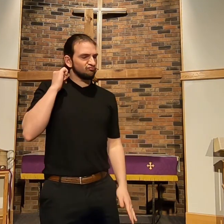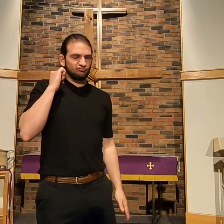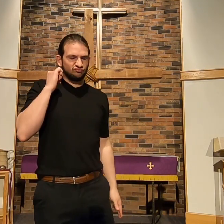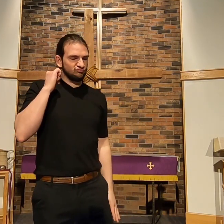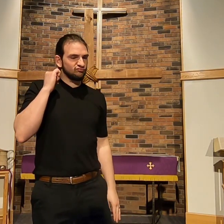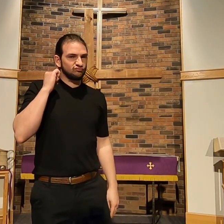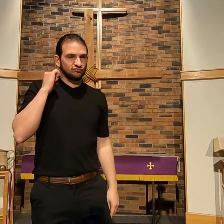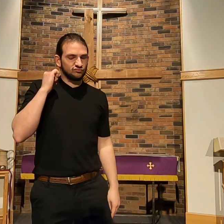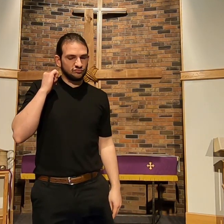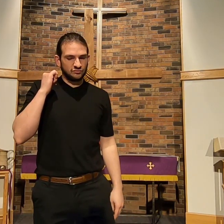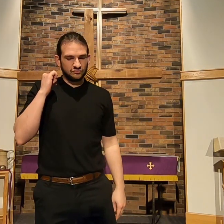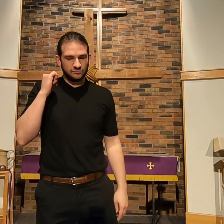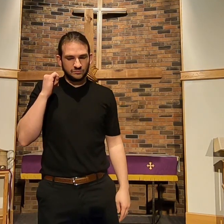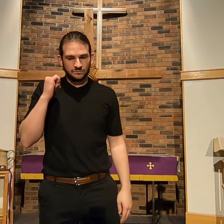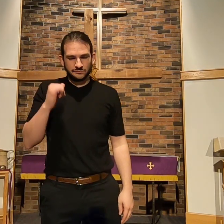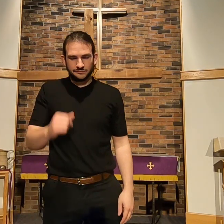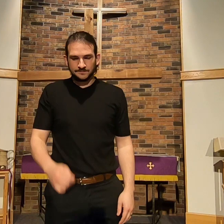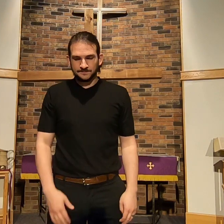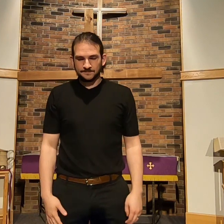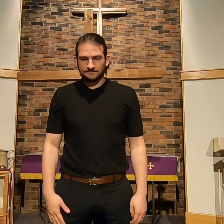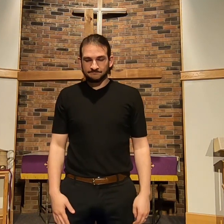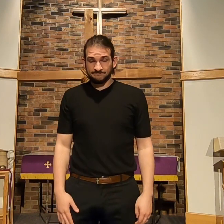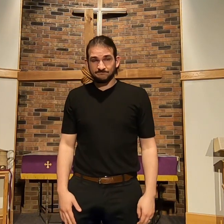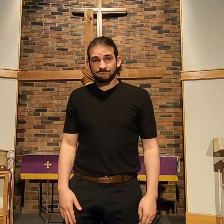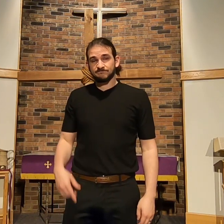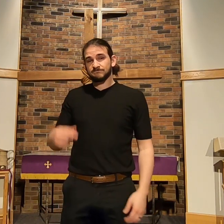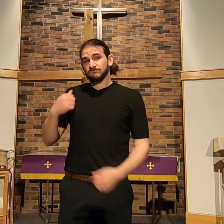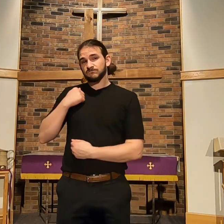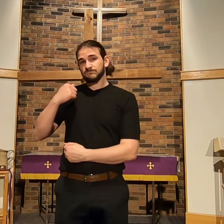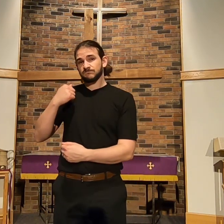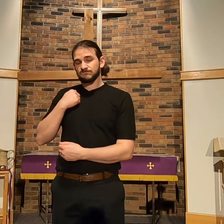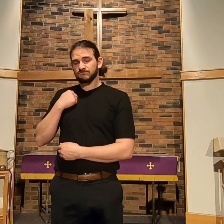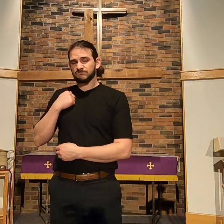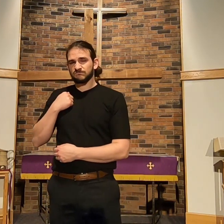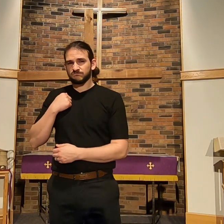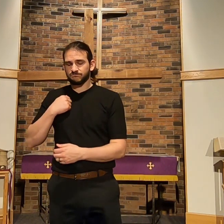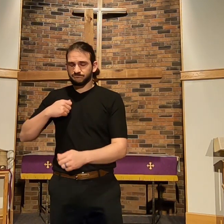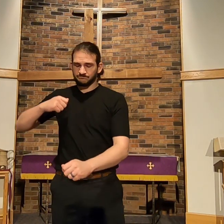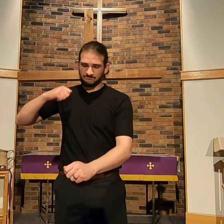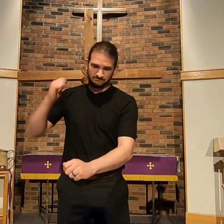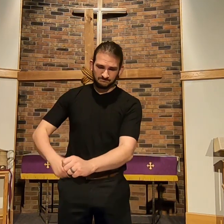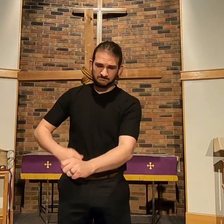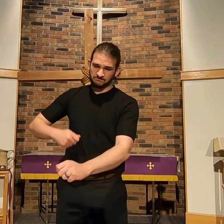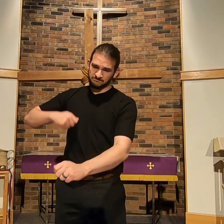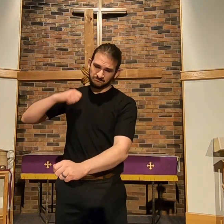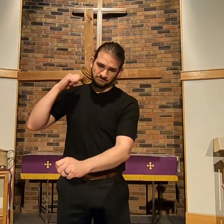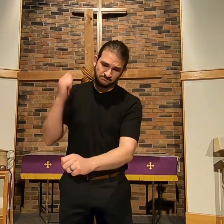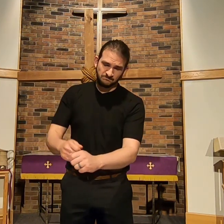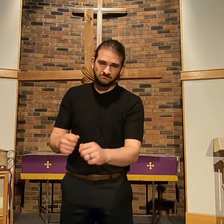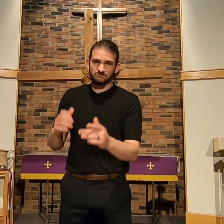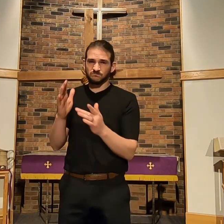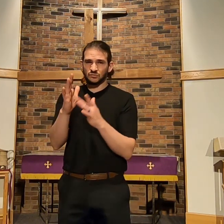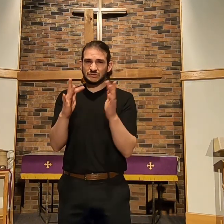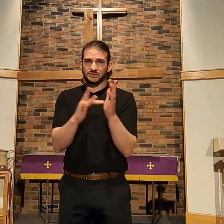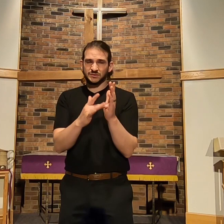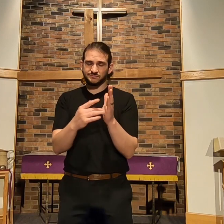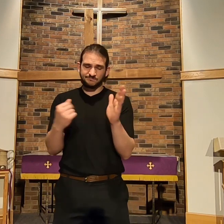but he refused to drink it. They nailed Jesus to a